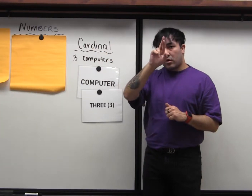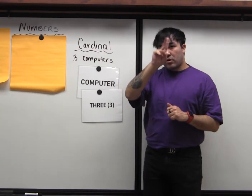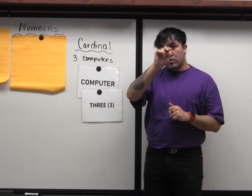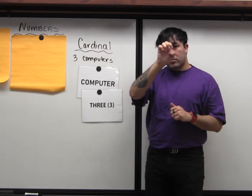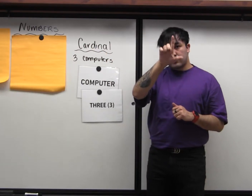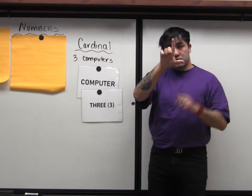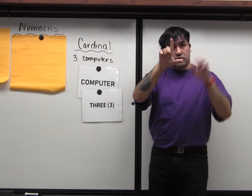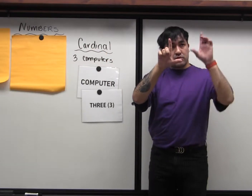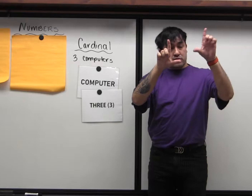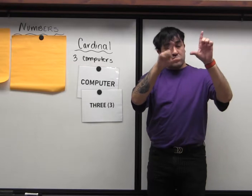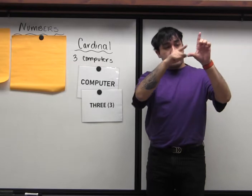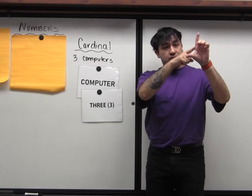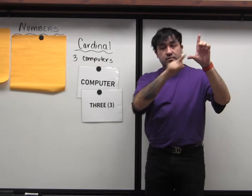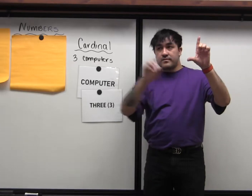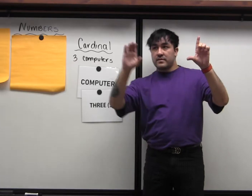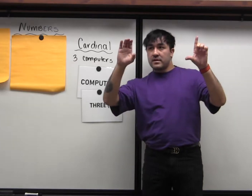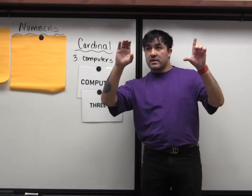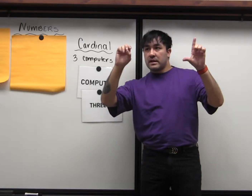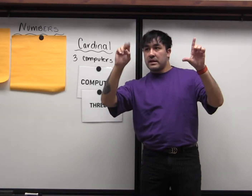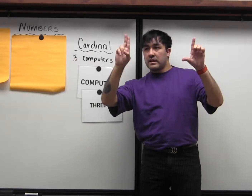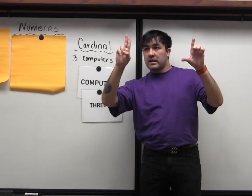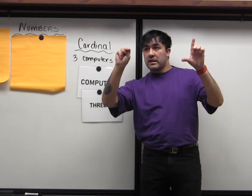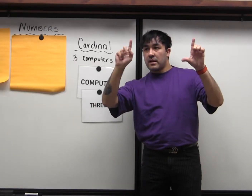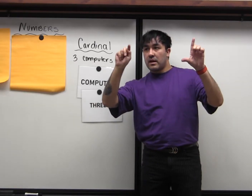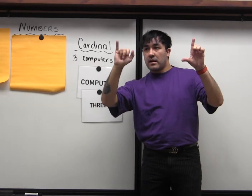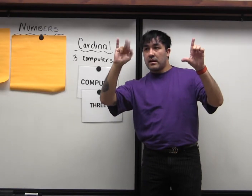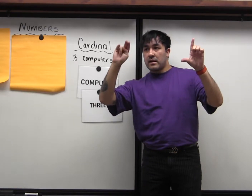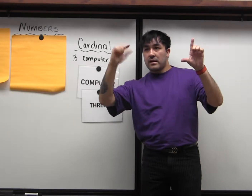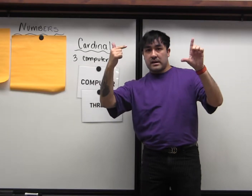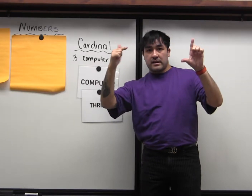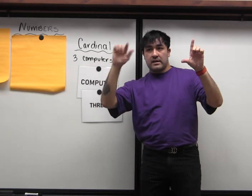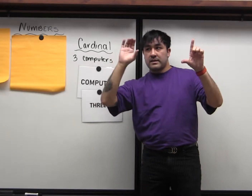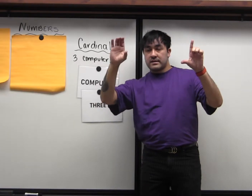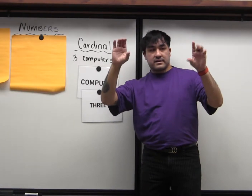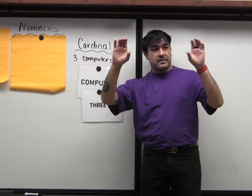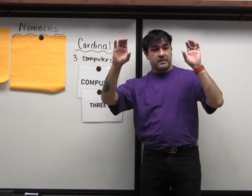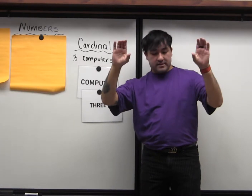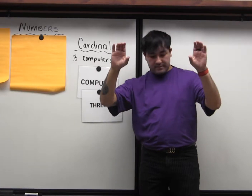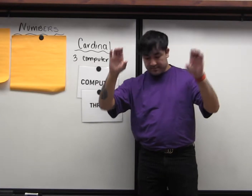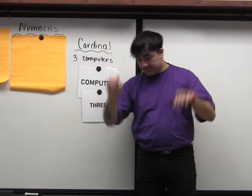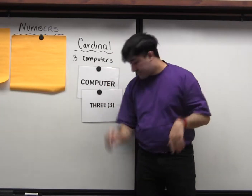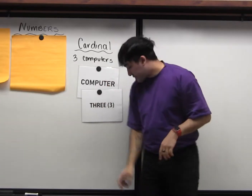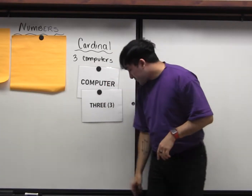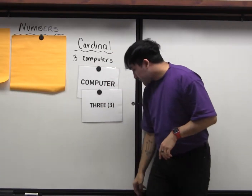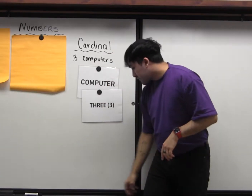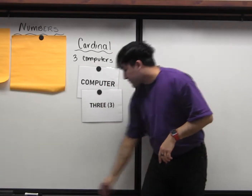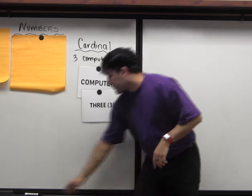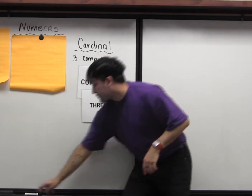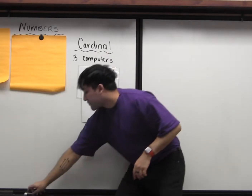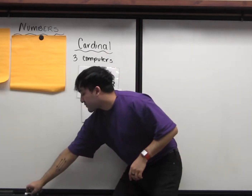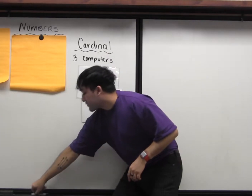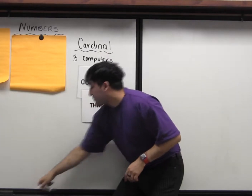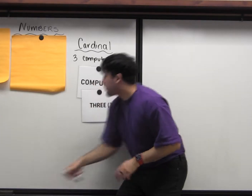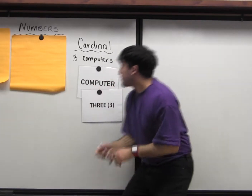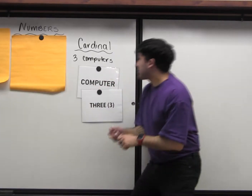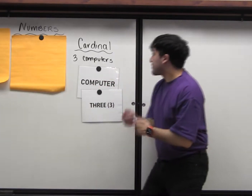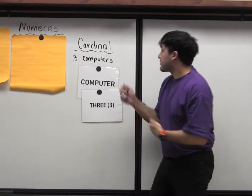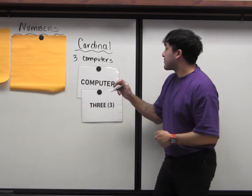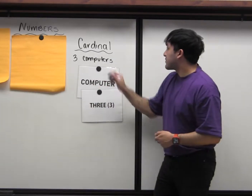remember cardinal numbers and what does it mean? Well, the word counting also start with C. So cardinal